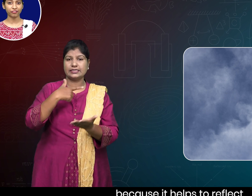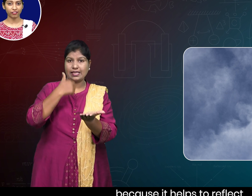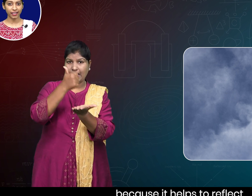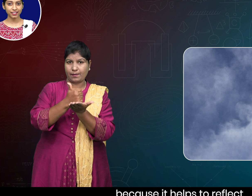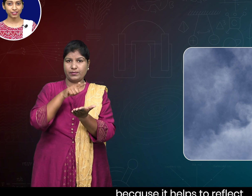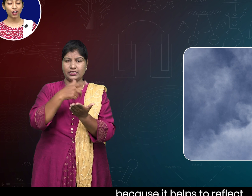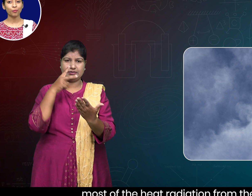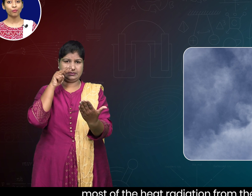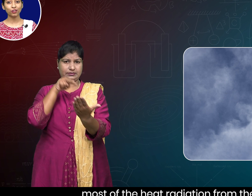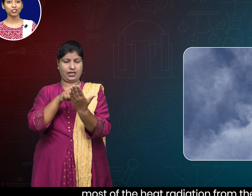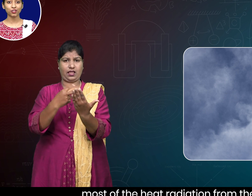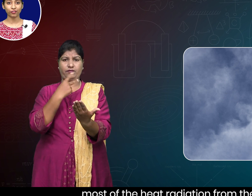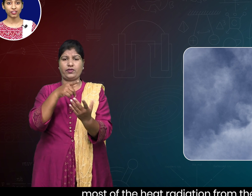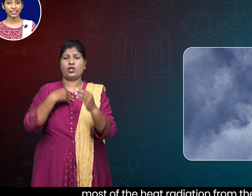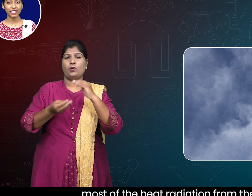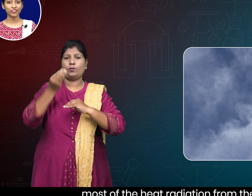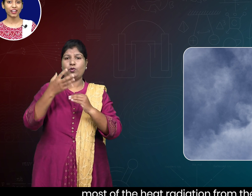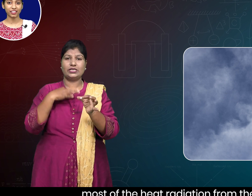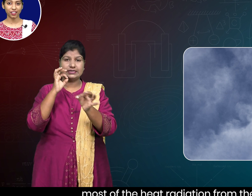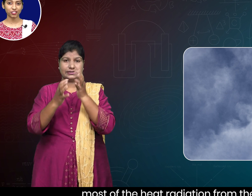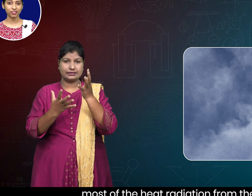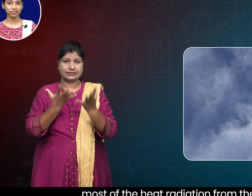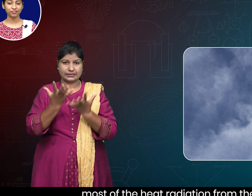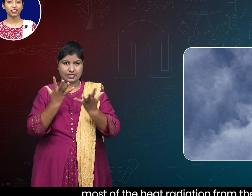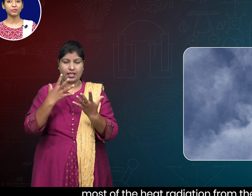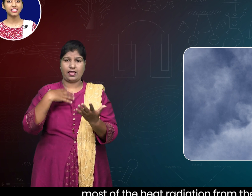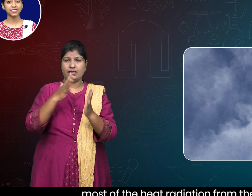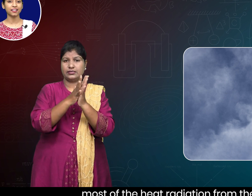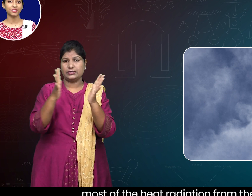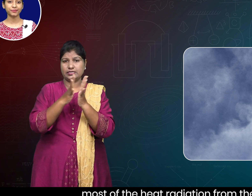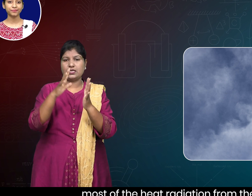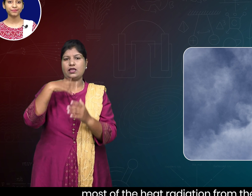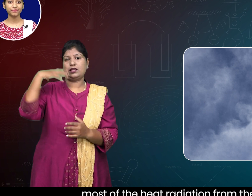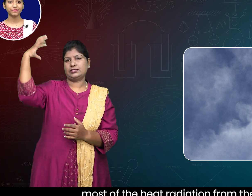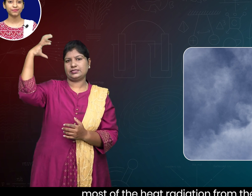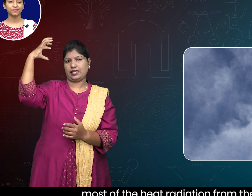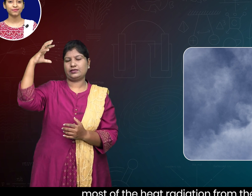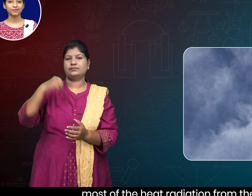to reflect most of the heat radiation from the sun.